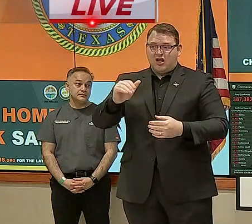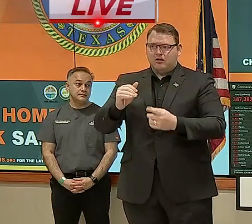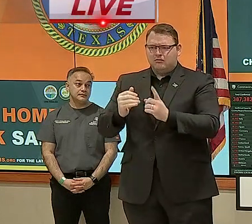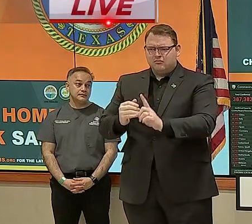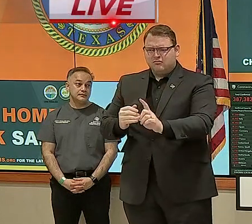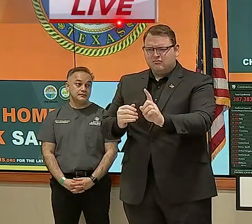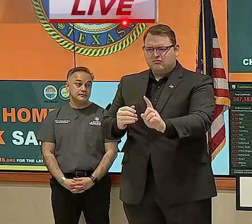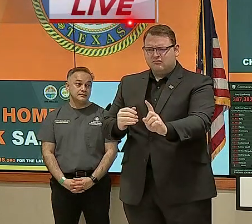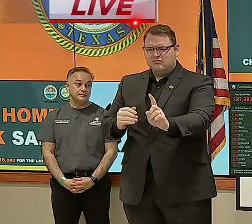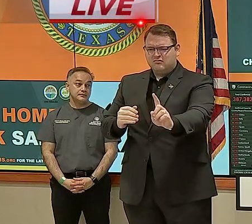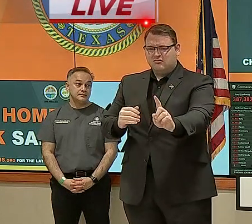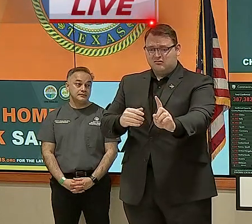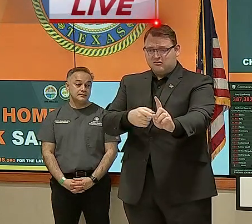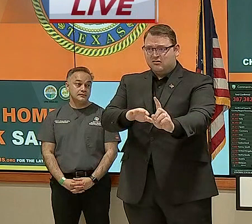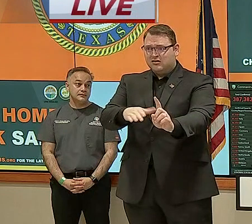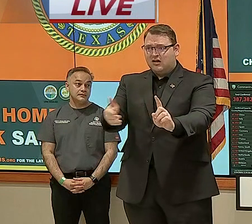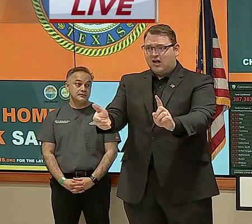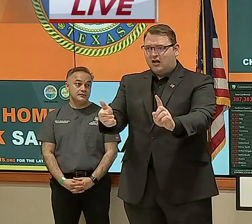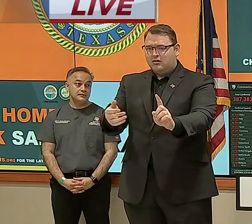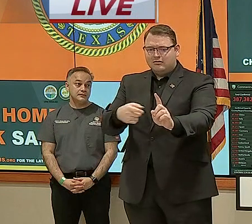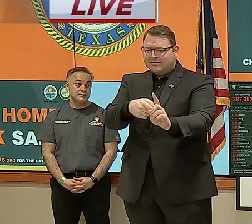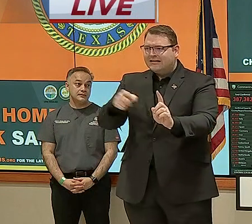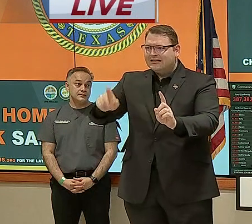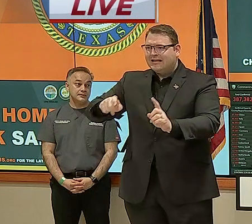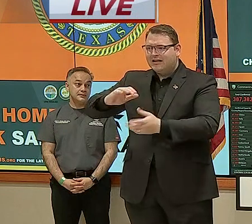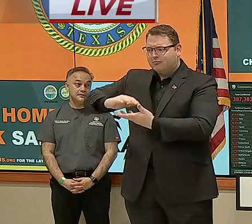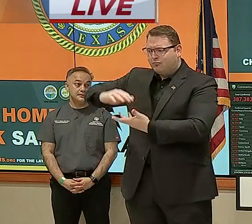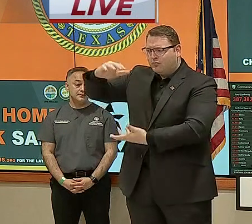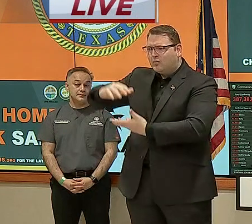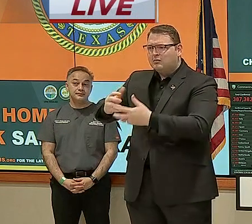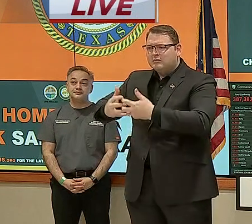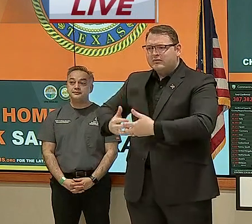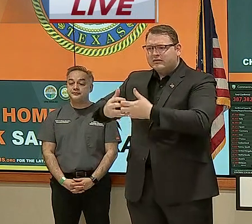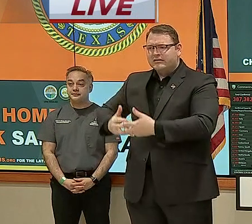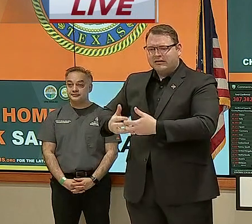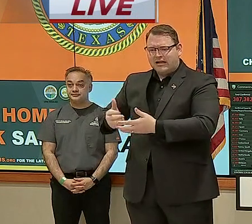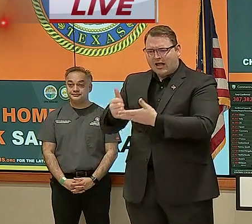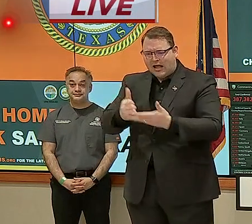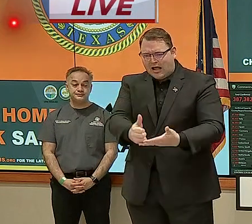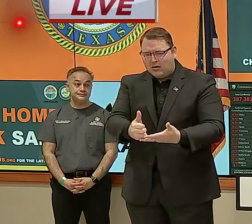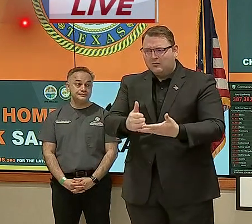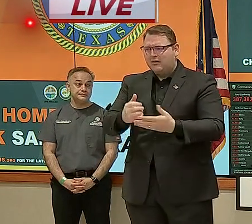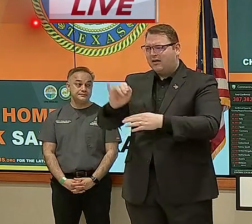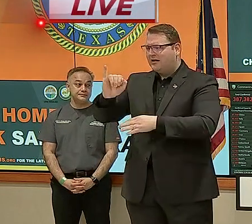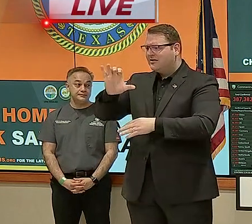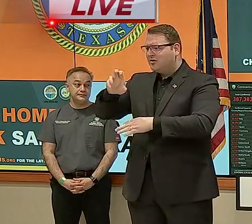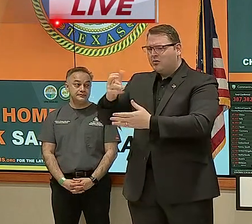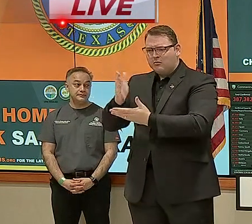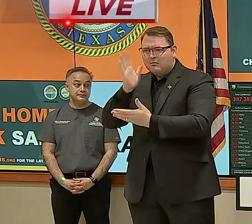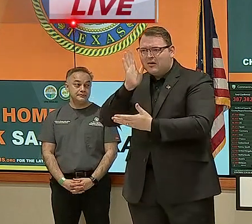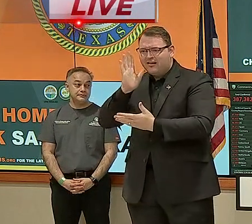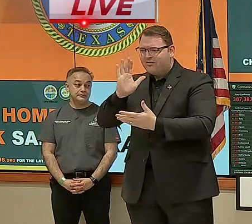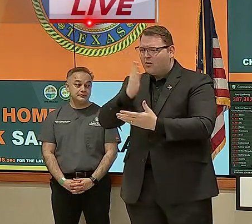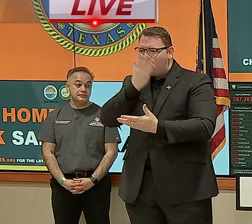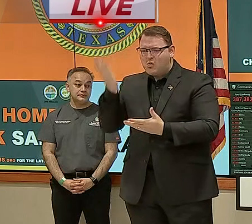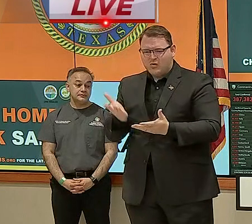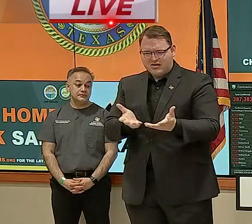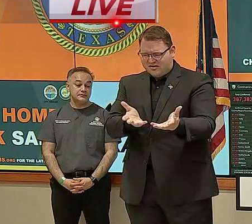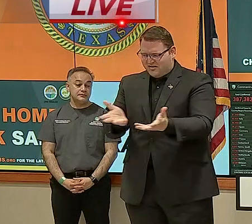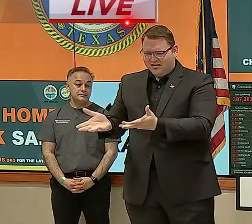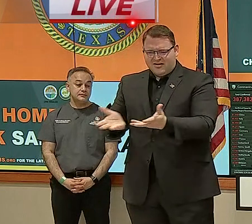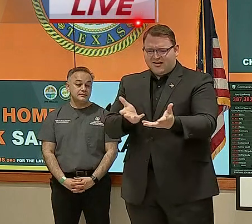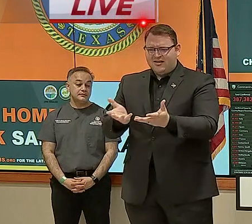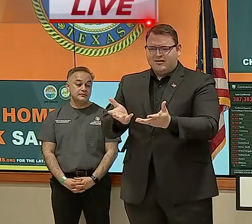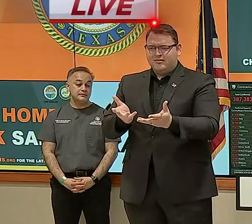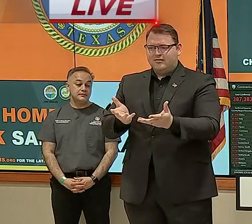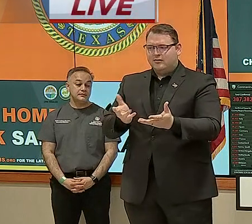don't want to be in that position, that would be catastrophic. And the models we have show us getting to that position